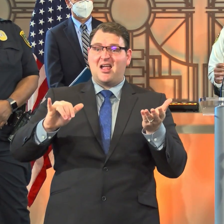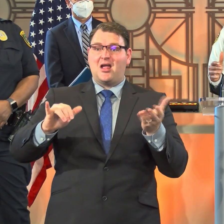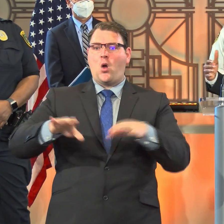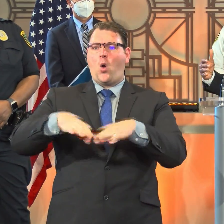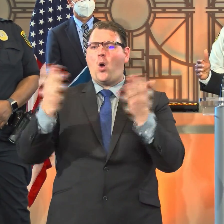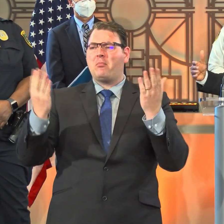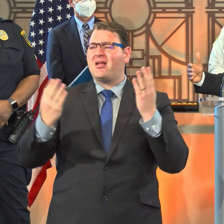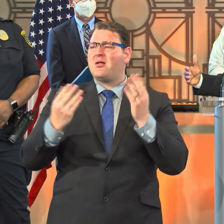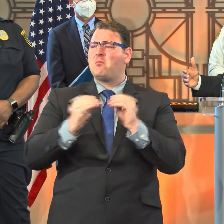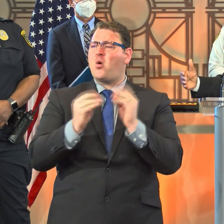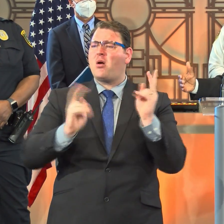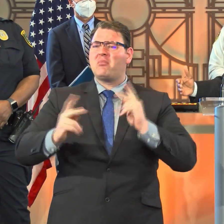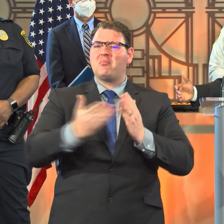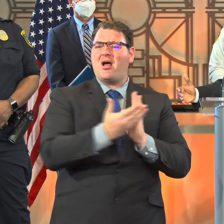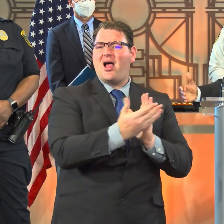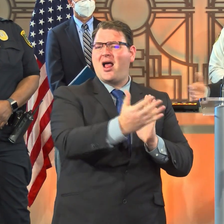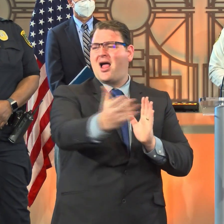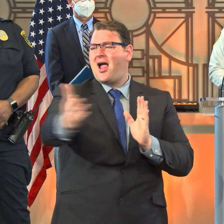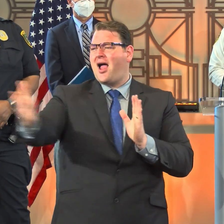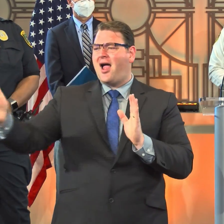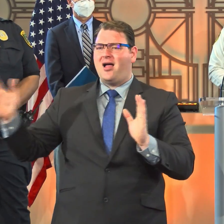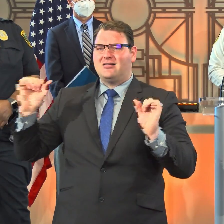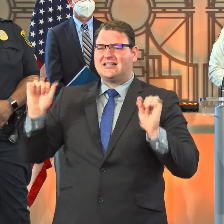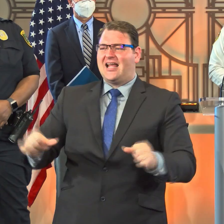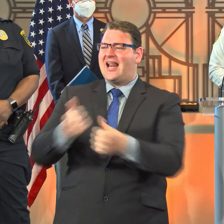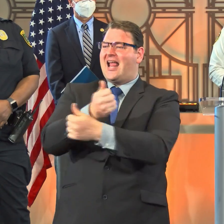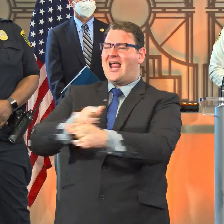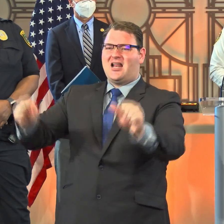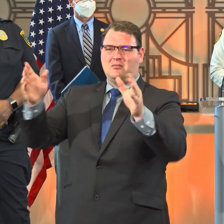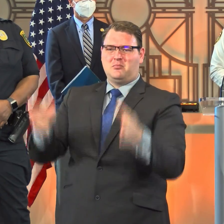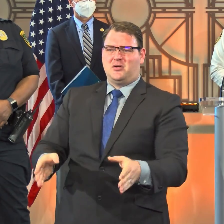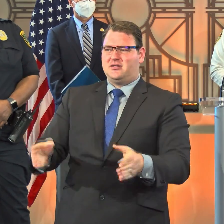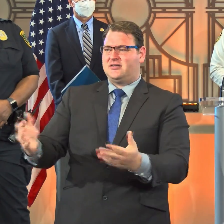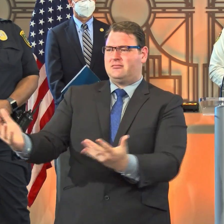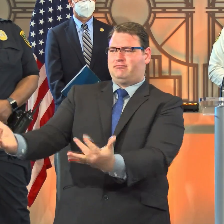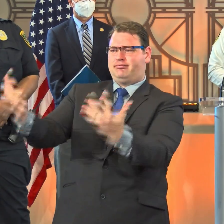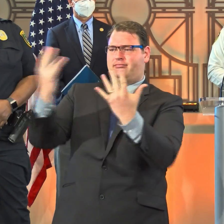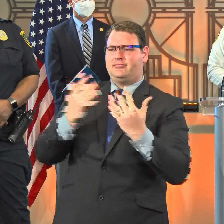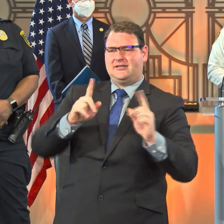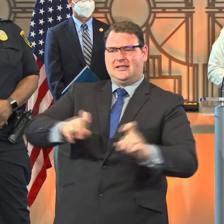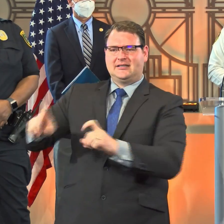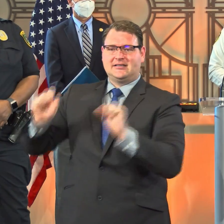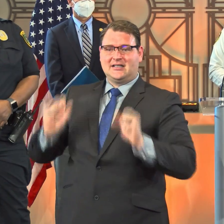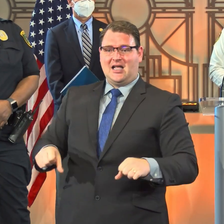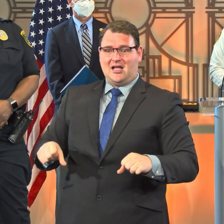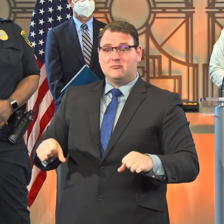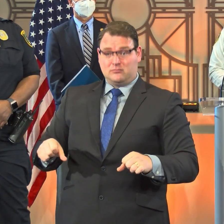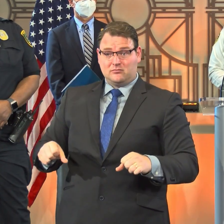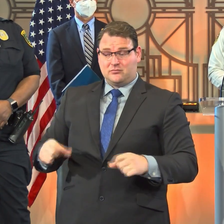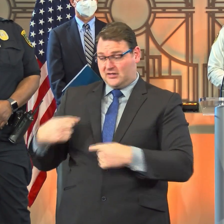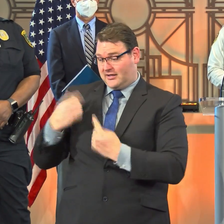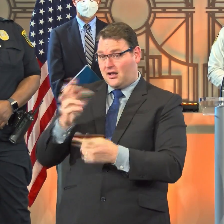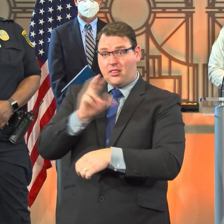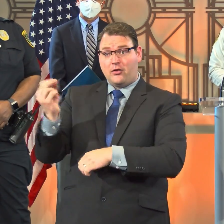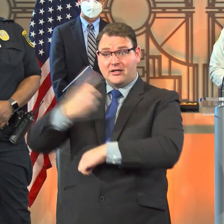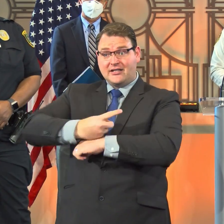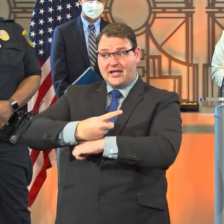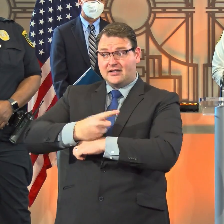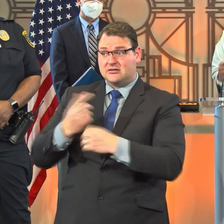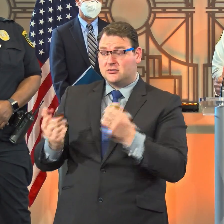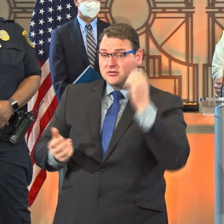have increased the number of tests. In March and April, we weren't testing nearly as